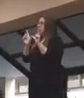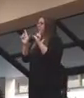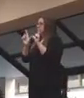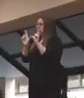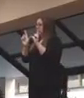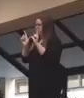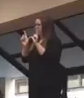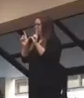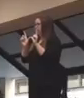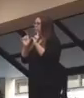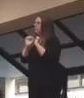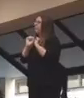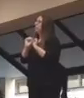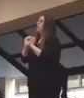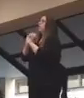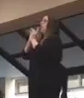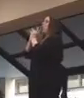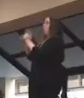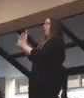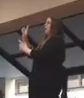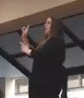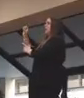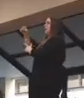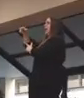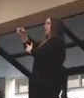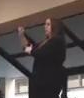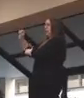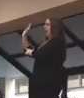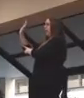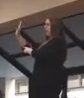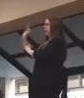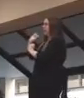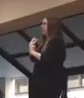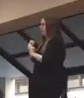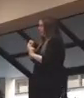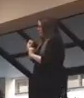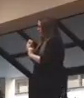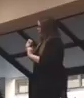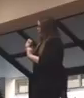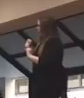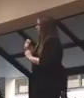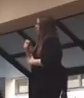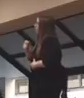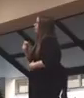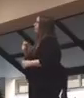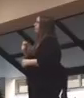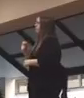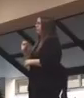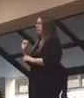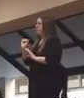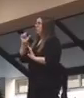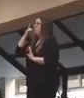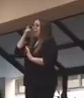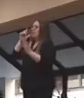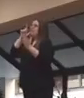you're fine. You can still maintain your license until that time comes up. And again, that is according to